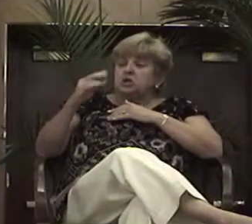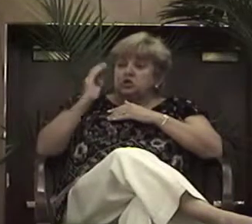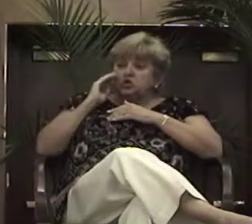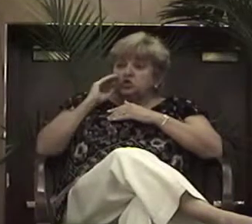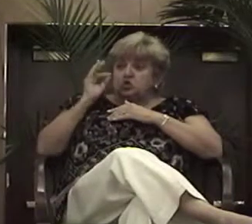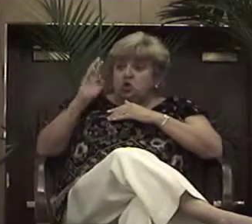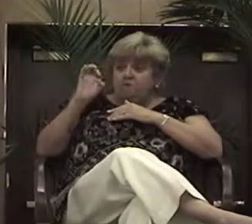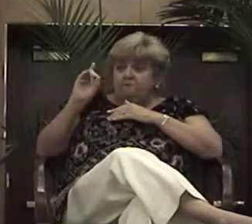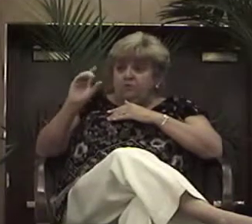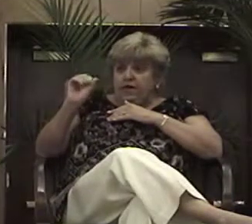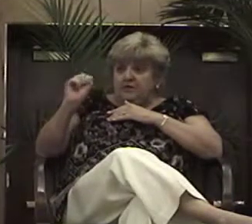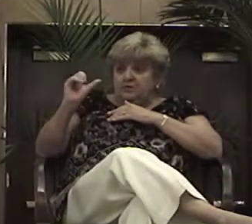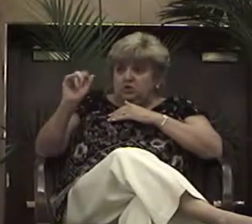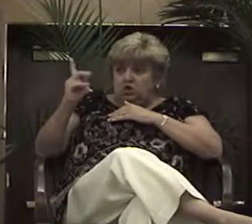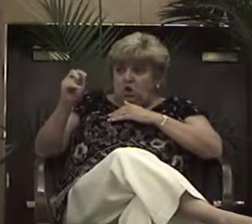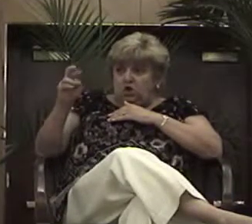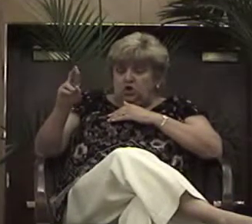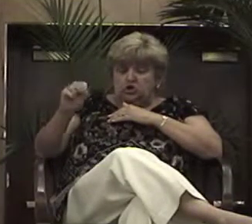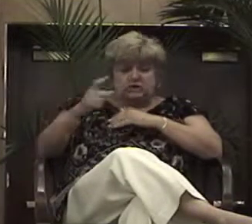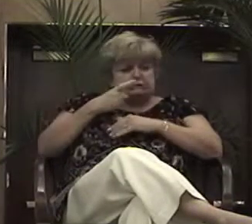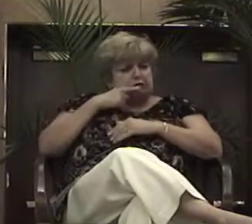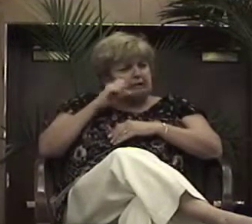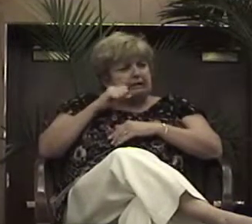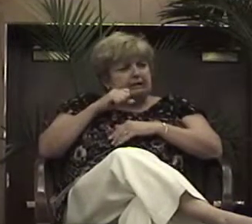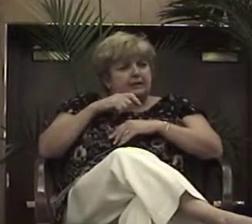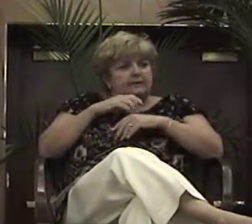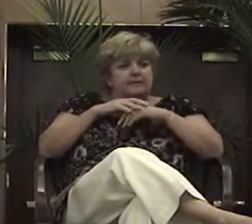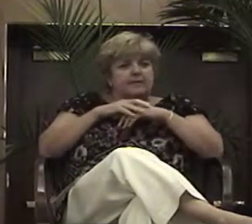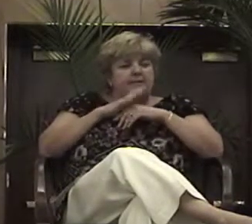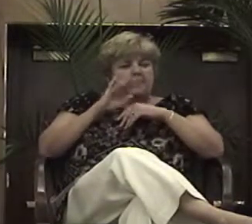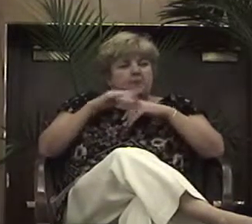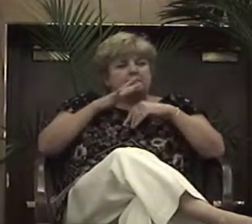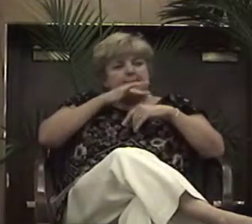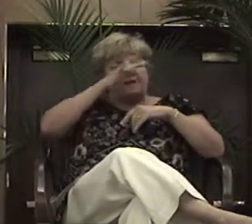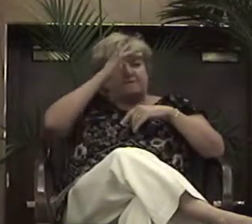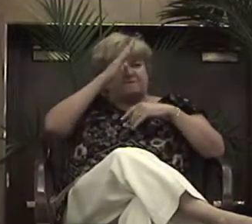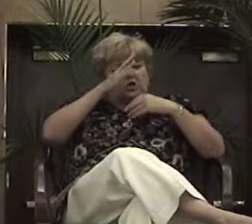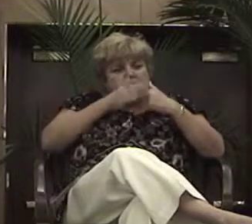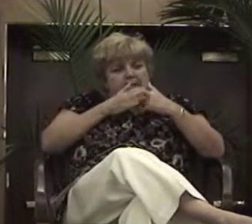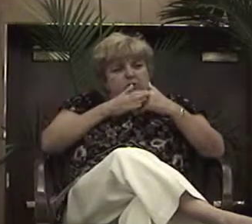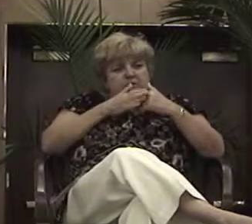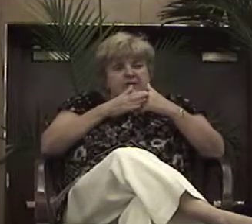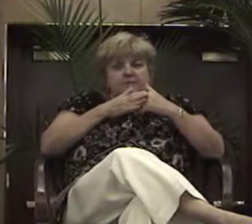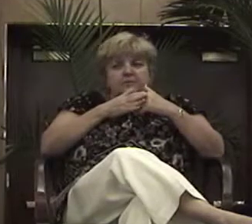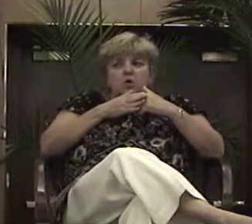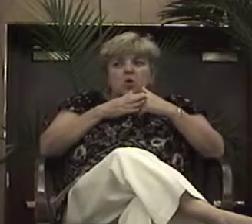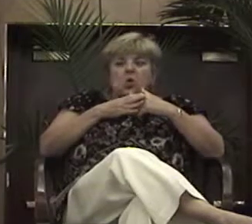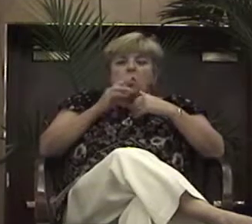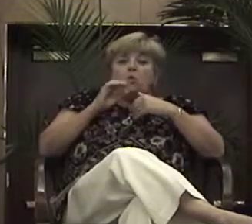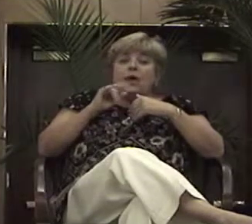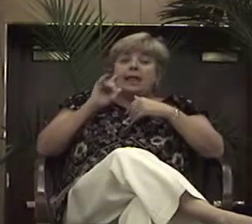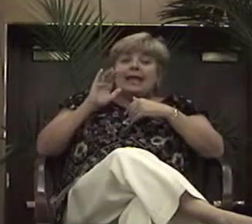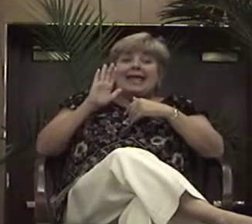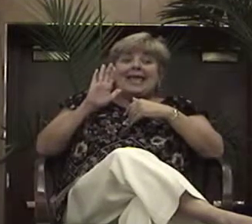Saunders? I said, yeah, he was Mom and Daddy's neighbor. Well, he said, his sister, Velma, was my